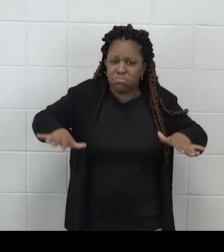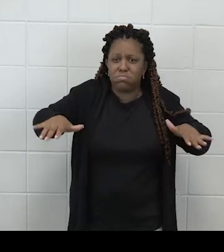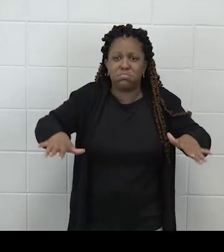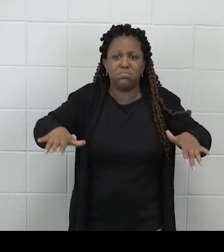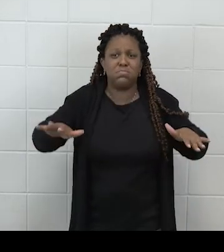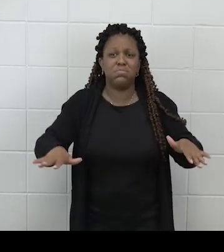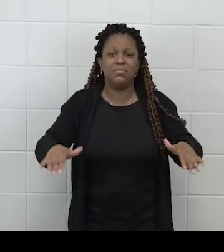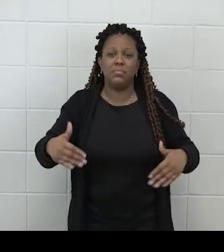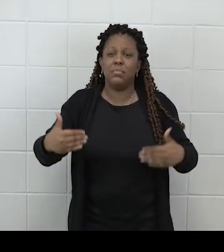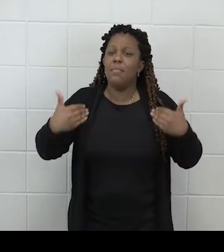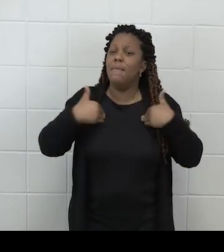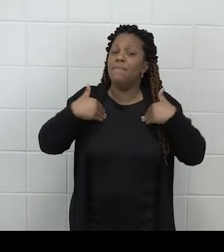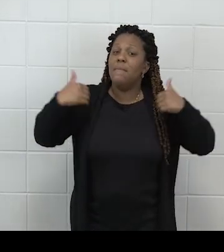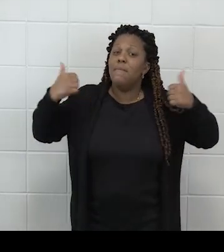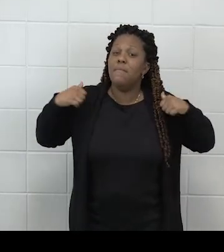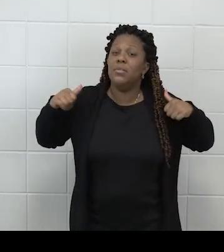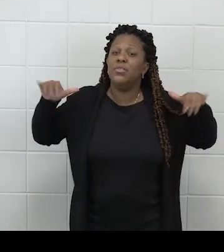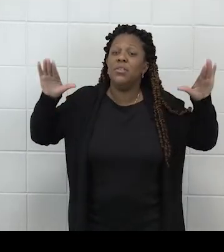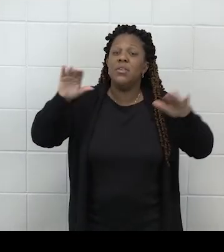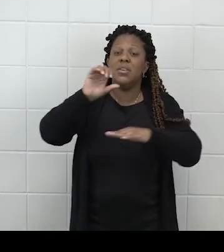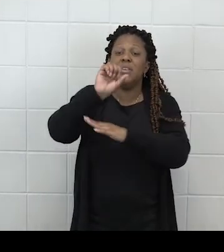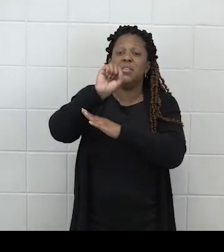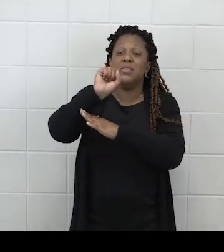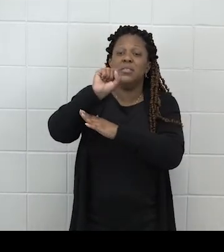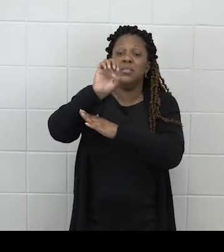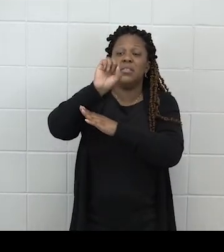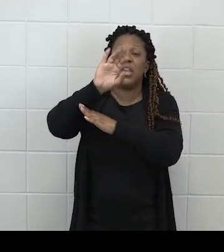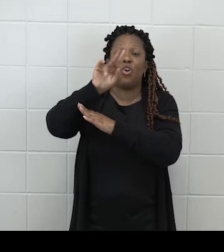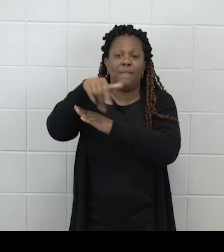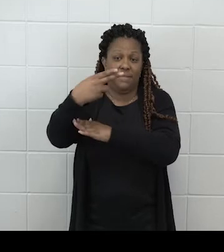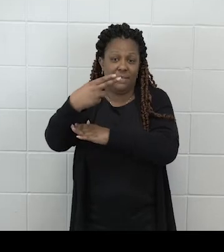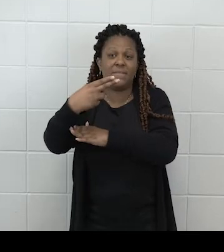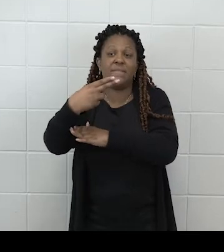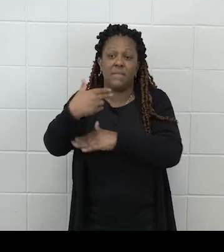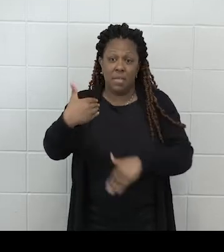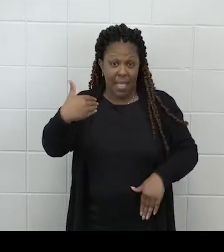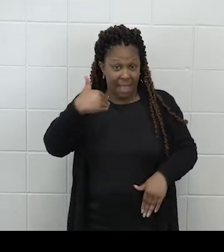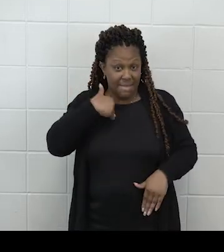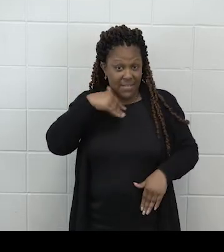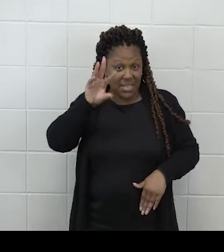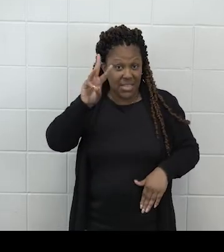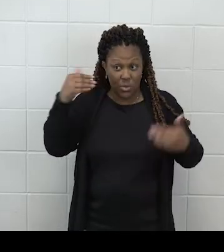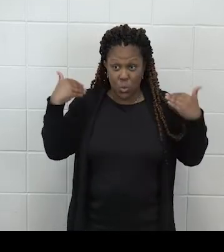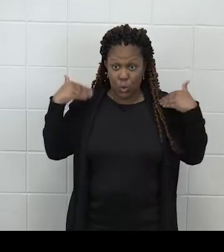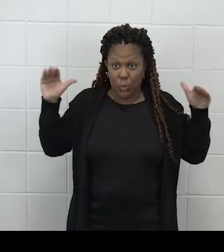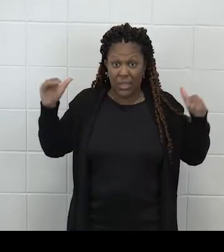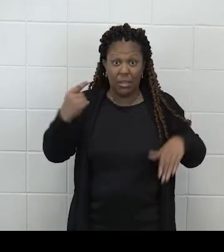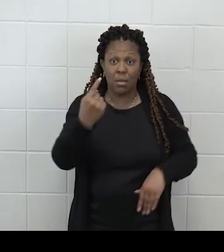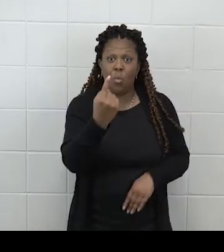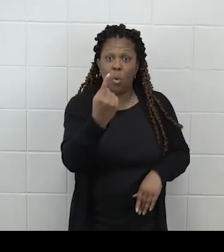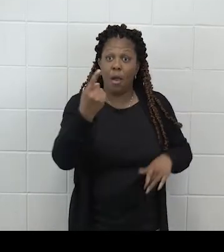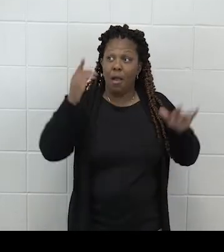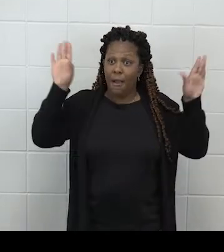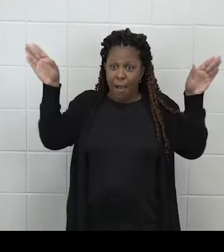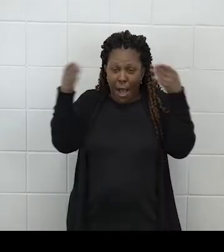they covered their faces, and with 2 they covered their feet, and with 2 they flew. And one called to